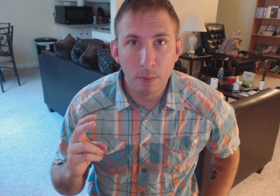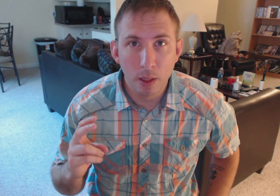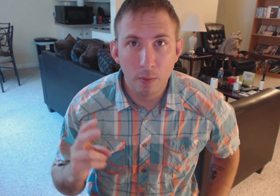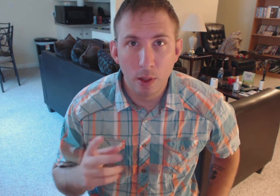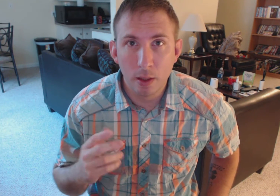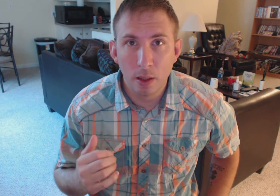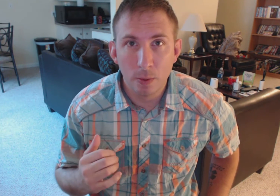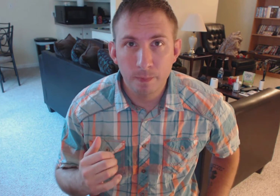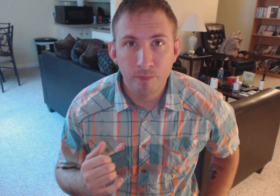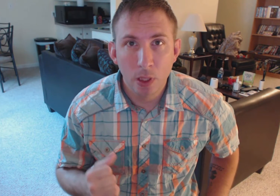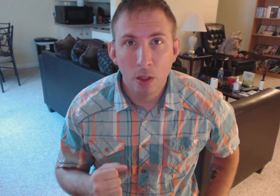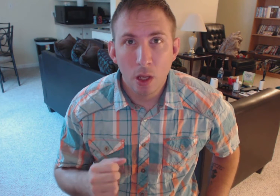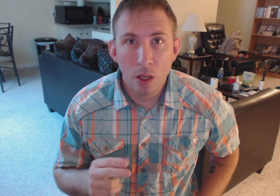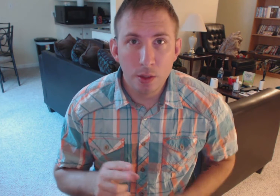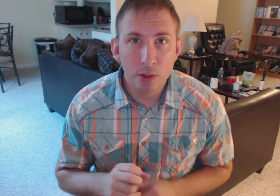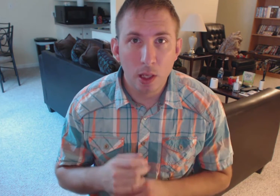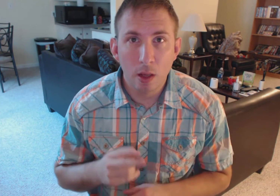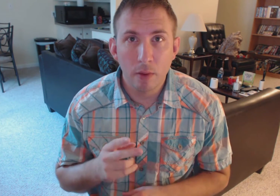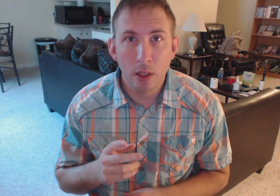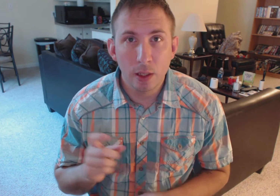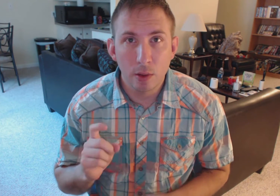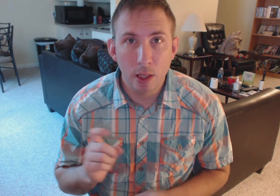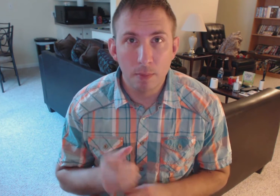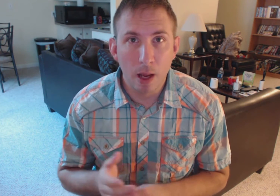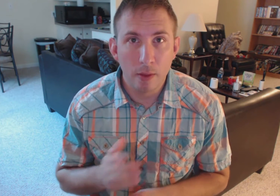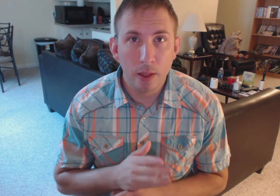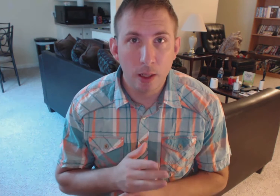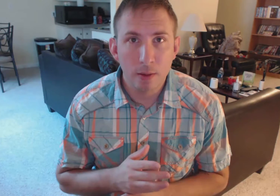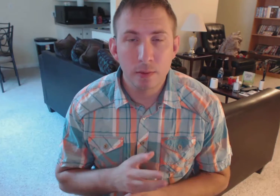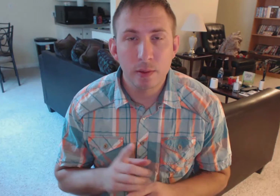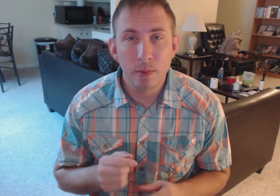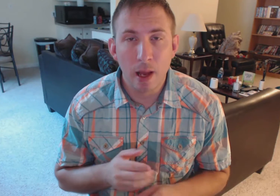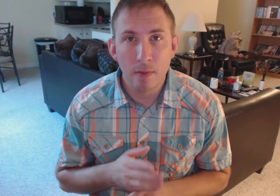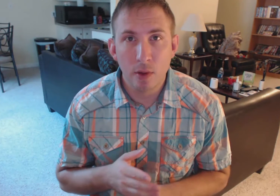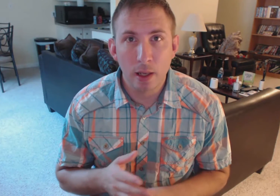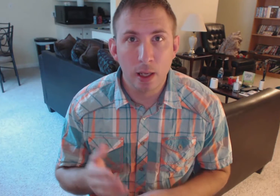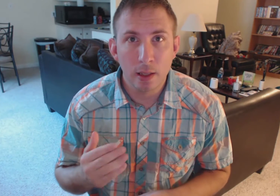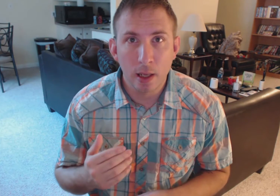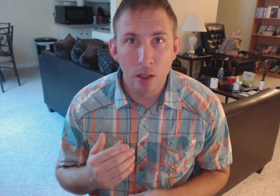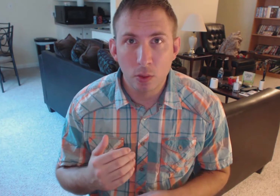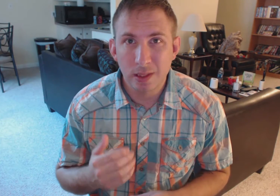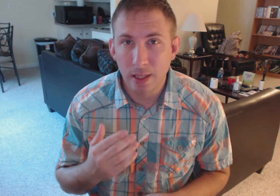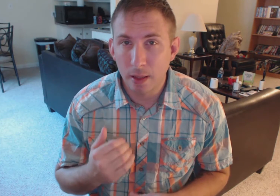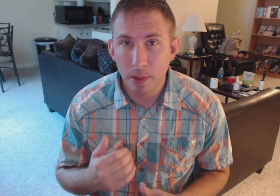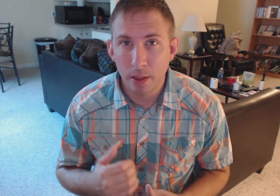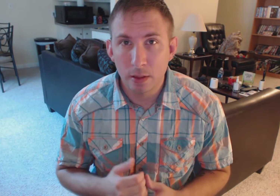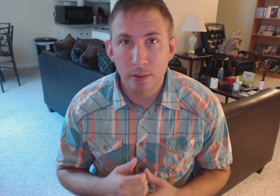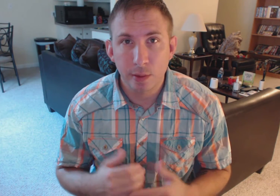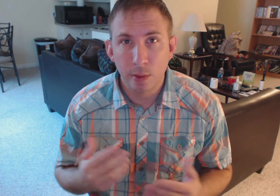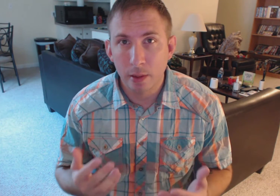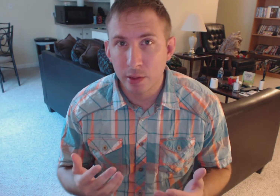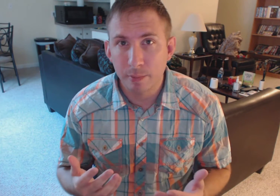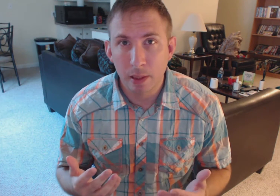implant right now. I used to have a hearing aid back then after I got diagnosed with diabetes, so I just